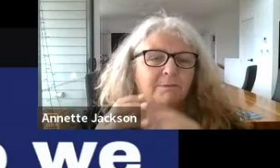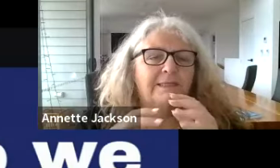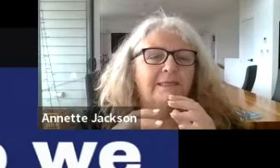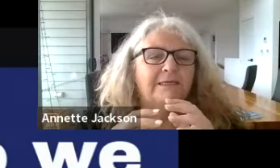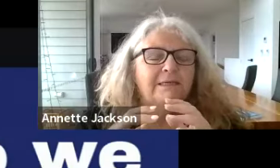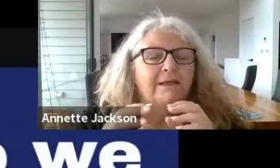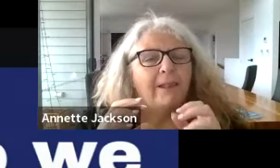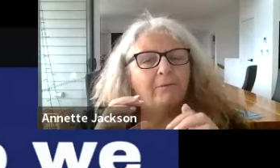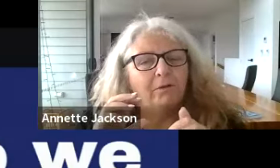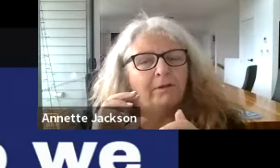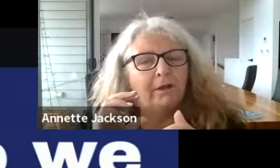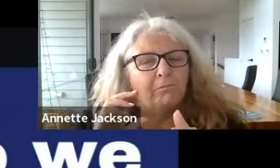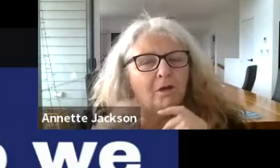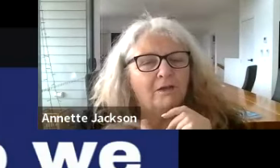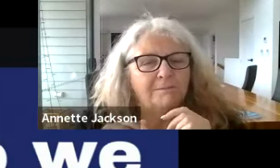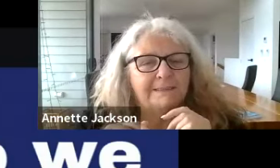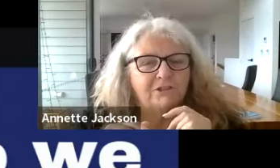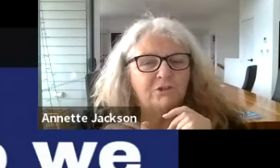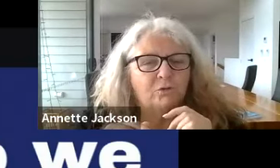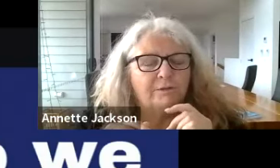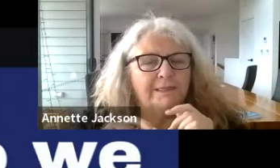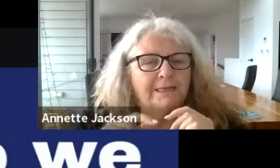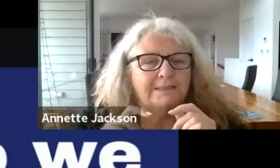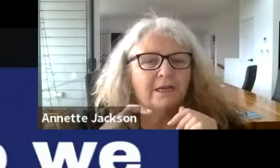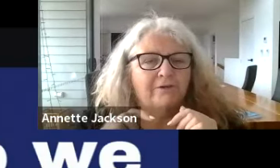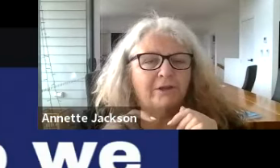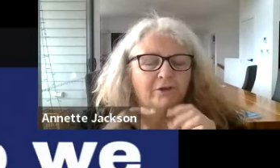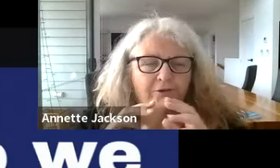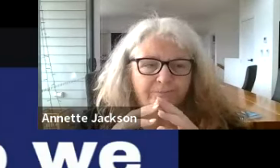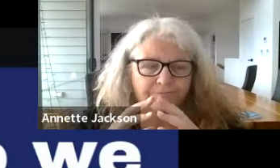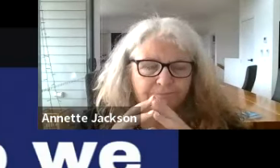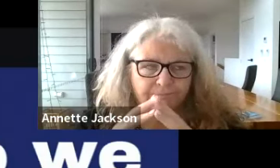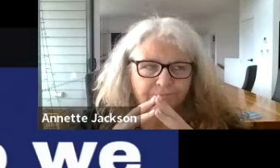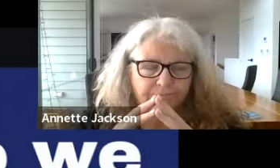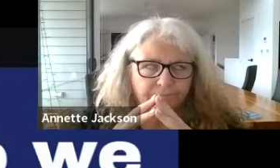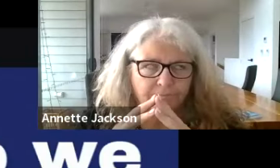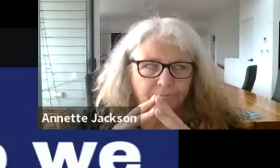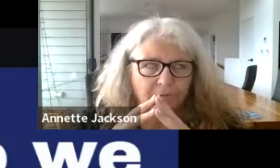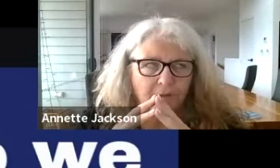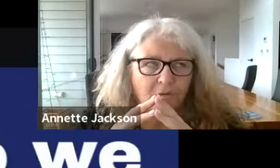the chaos within it. I'm not 100% sure in that scenario